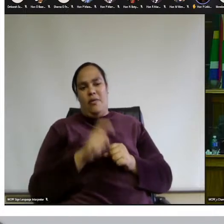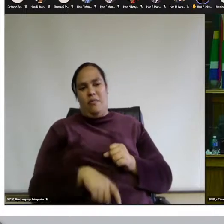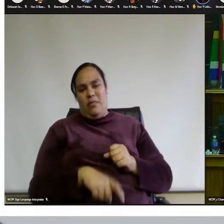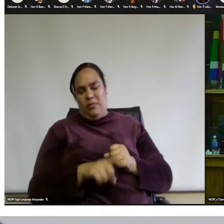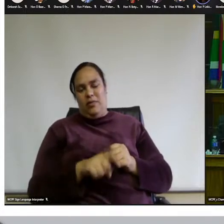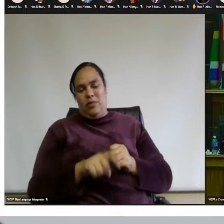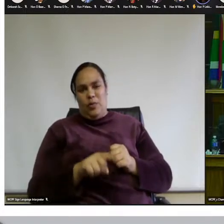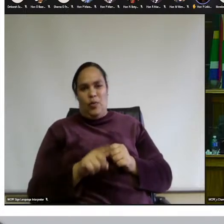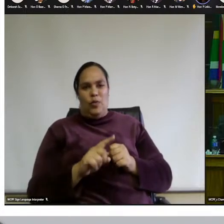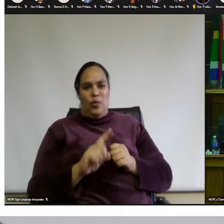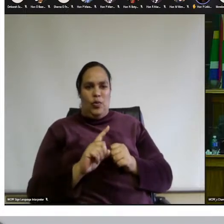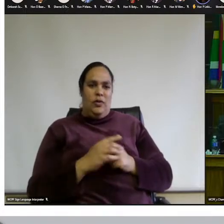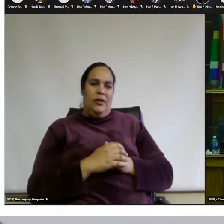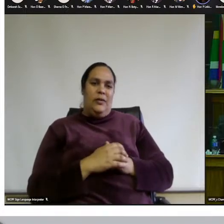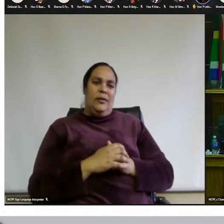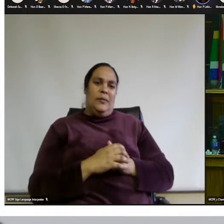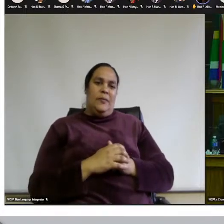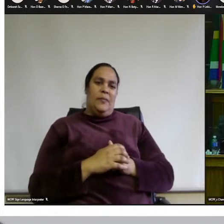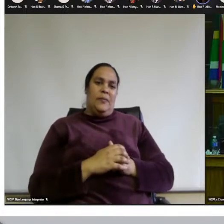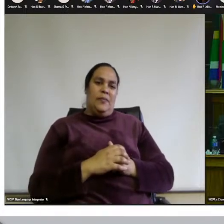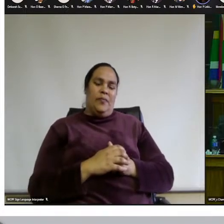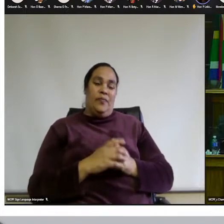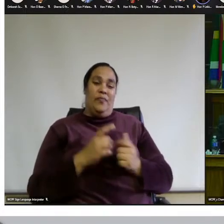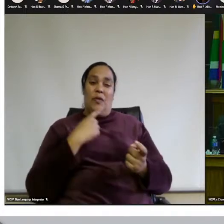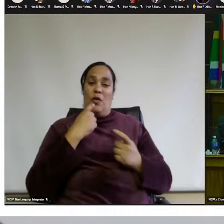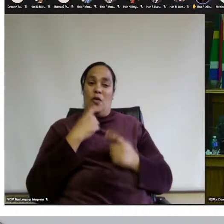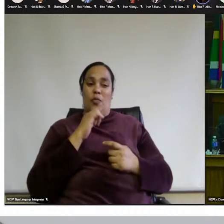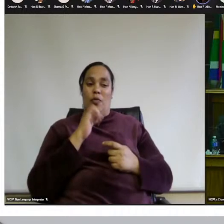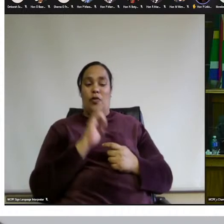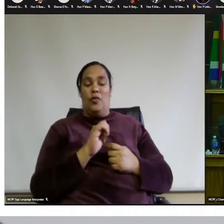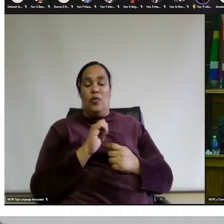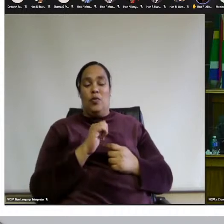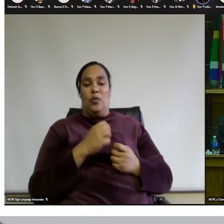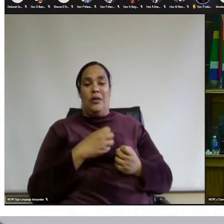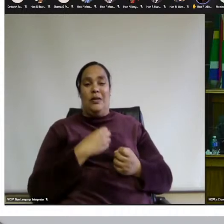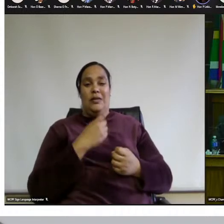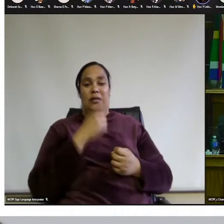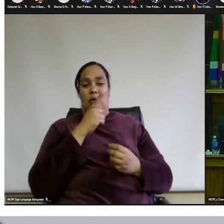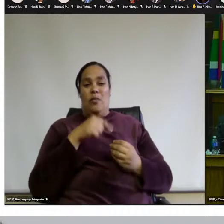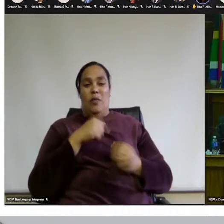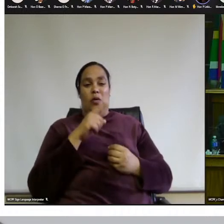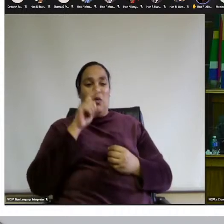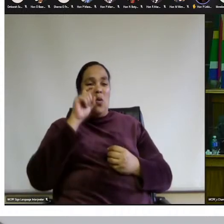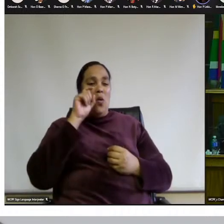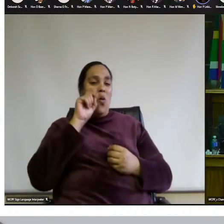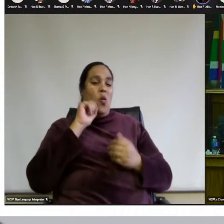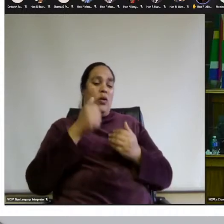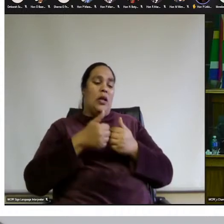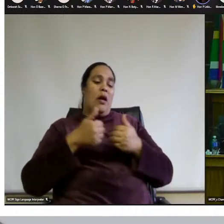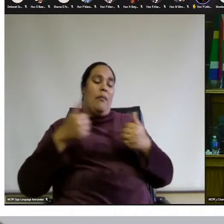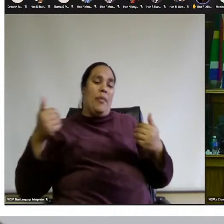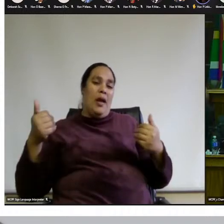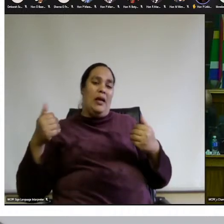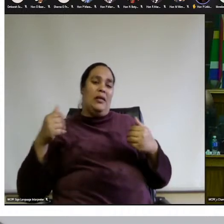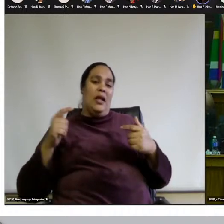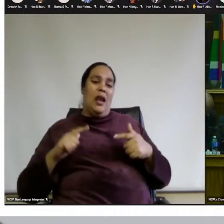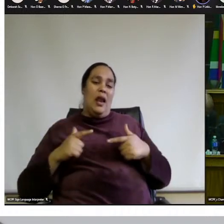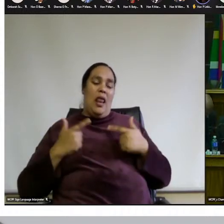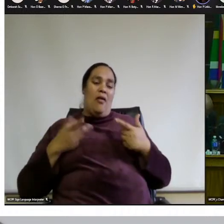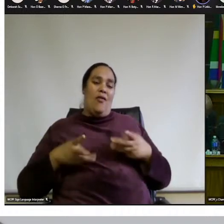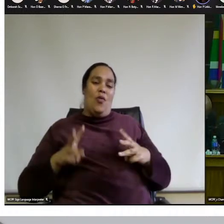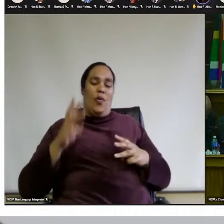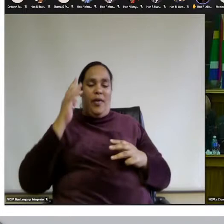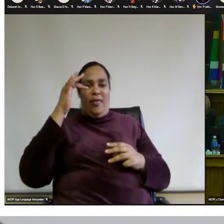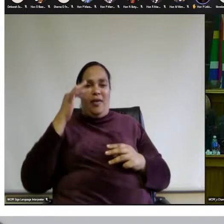have been made in the first place. The complaint speaks to an old apartheid-like style thinking,